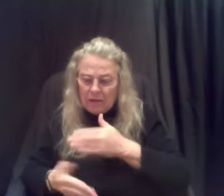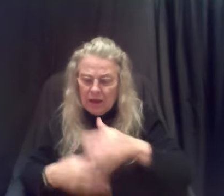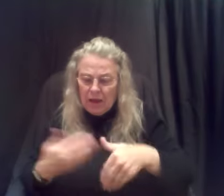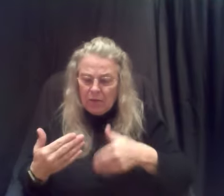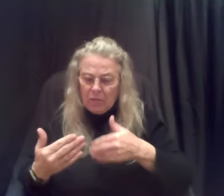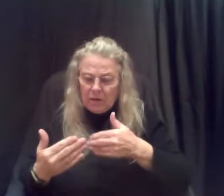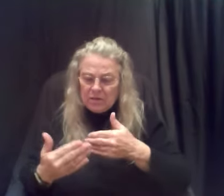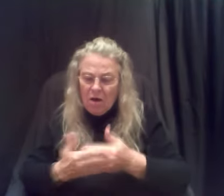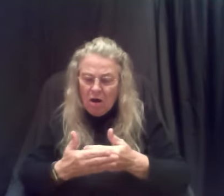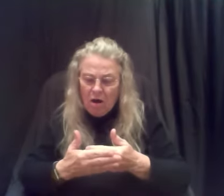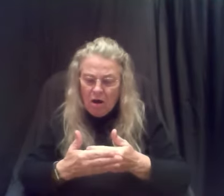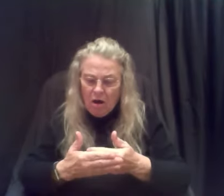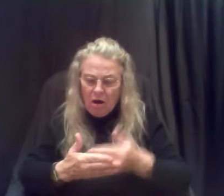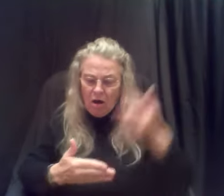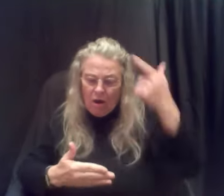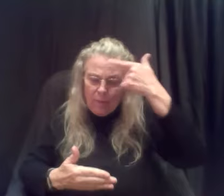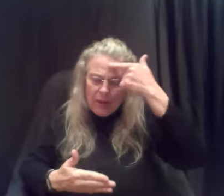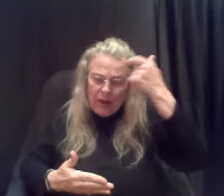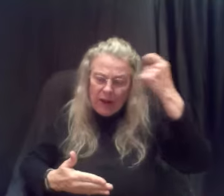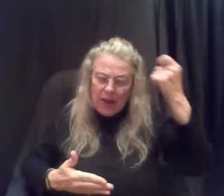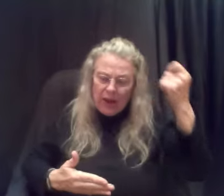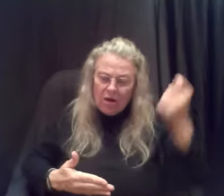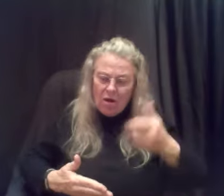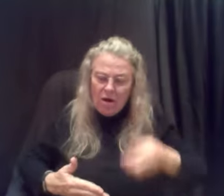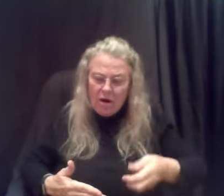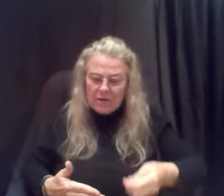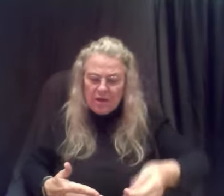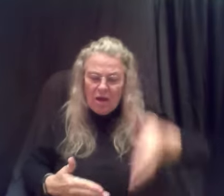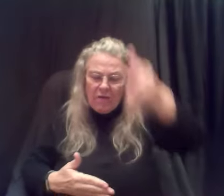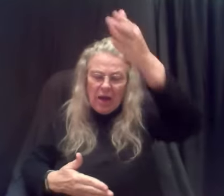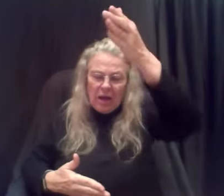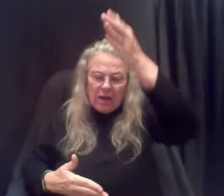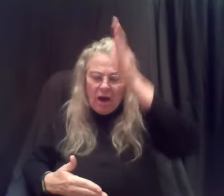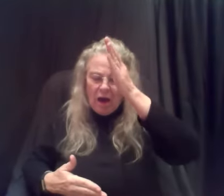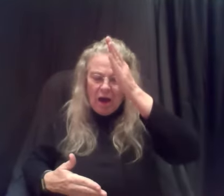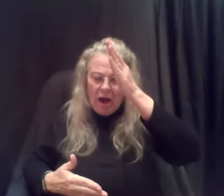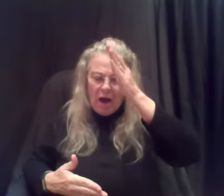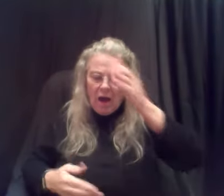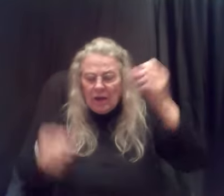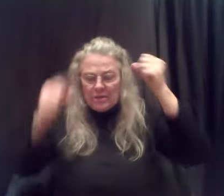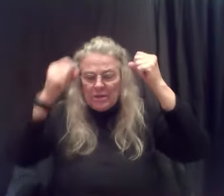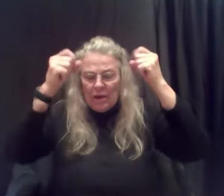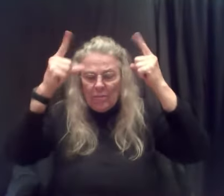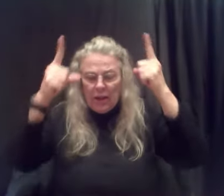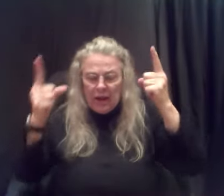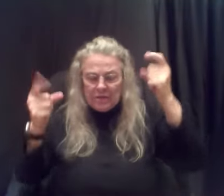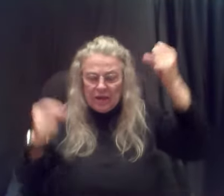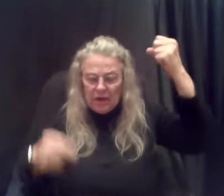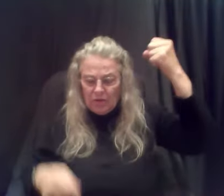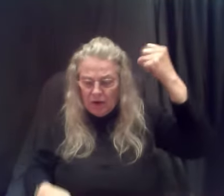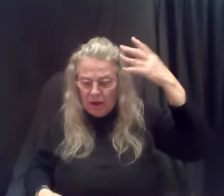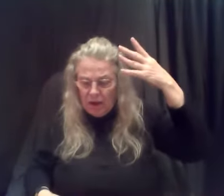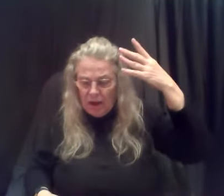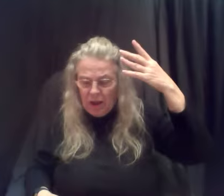it was all because of God's amazing